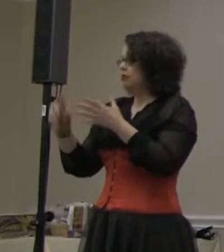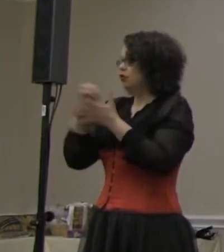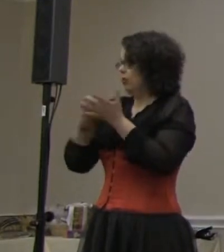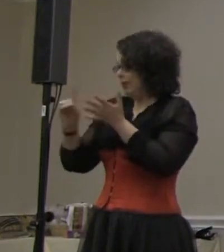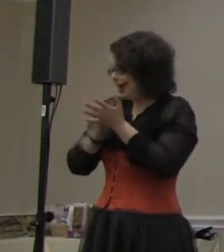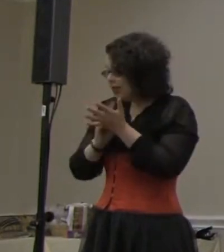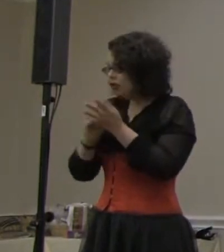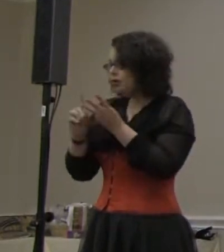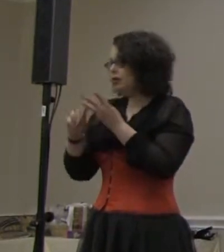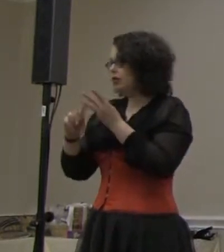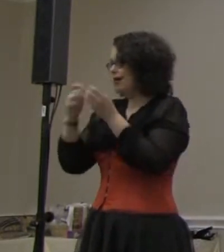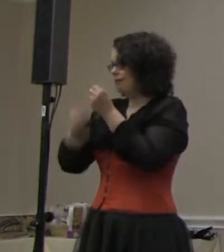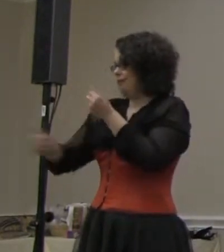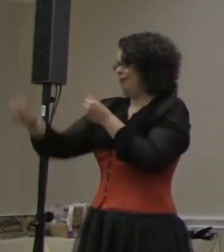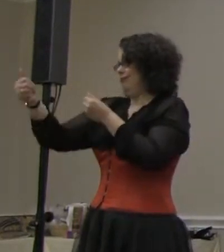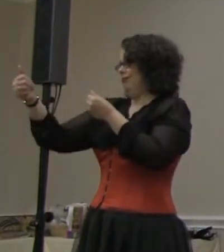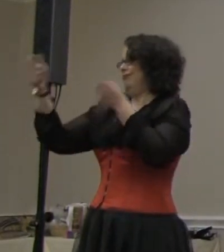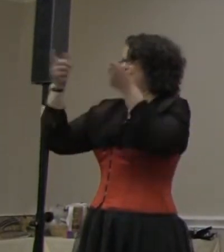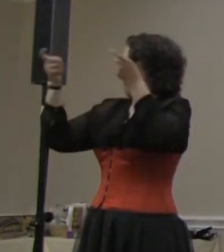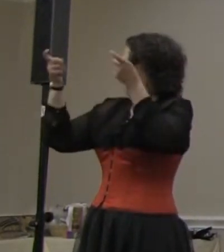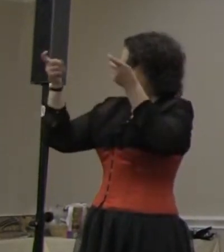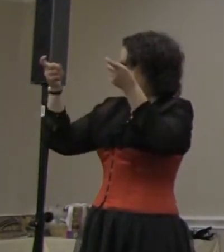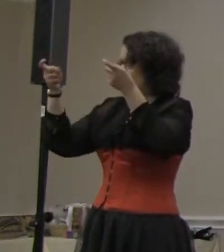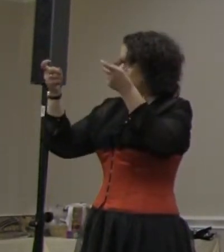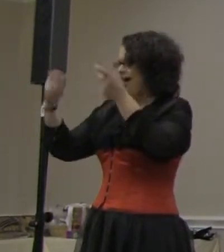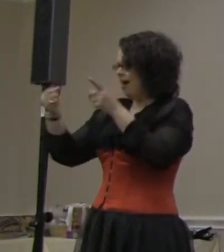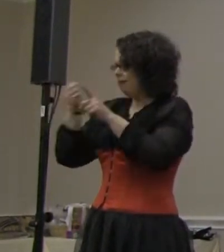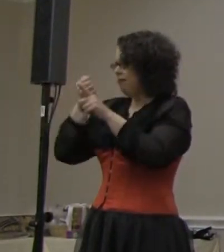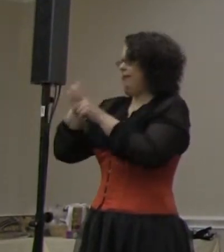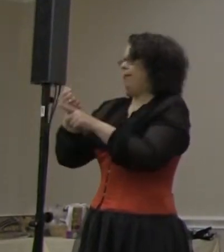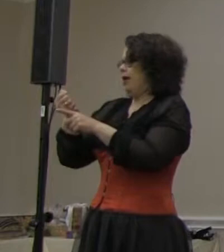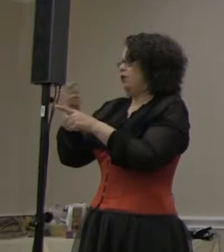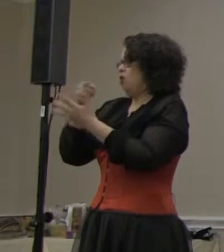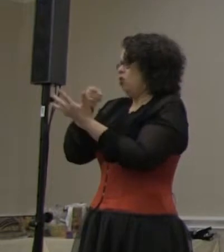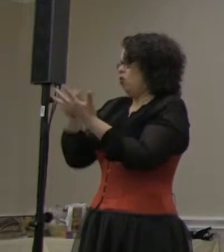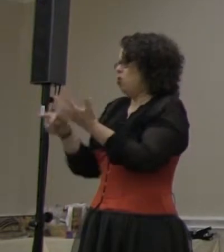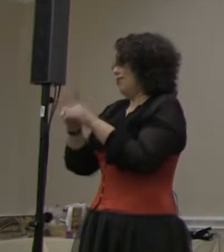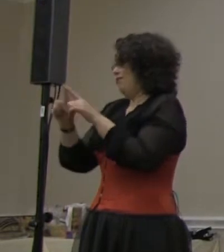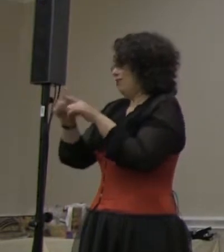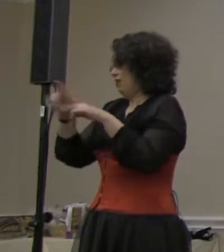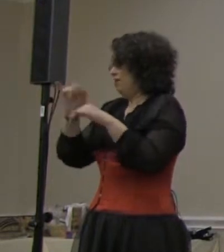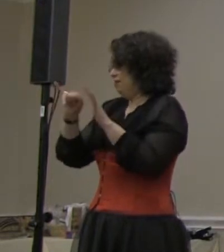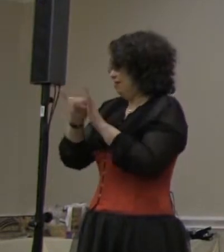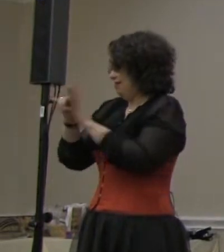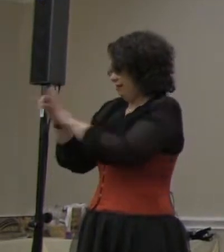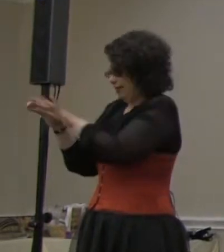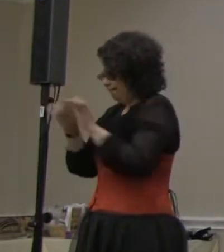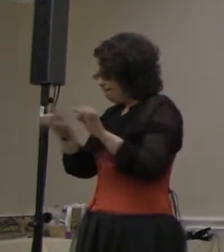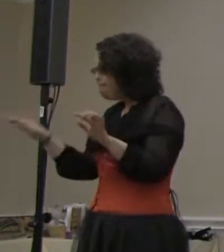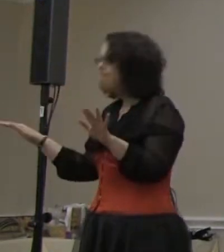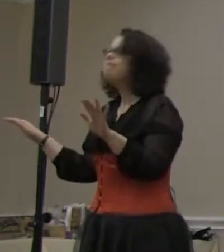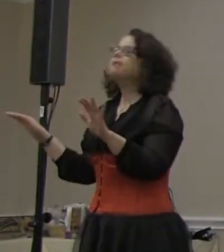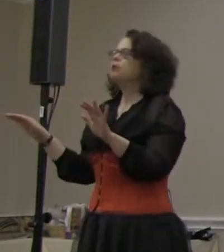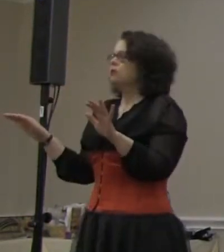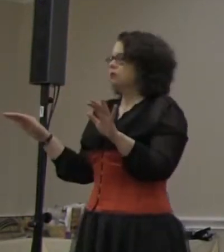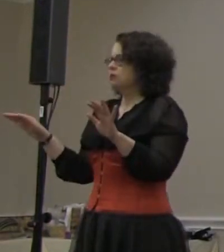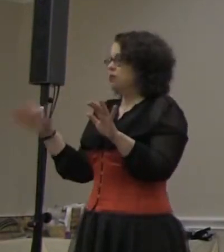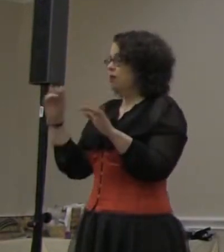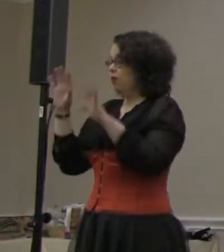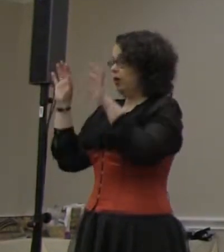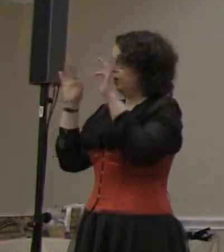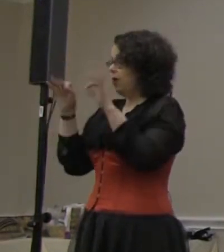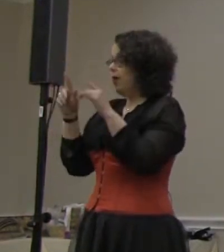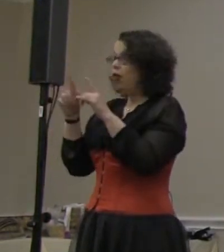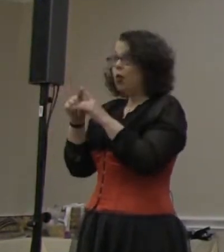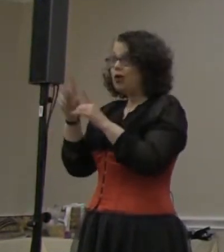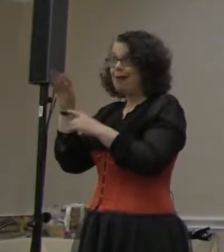discrimination, and domination which impact these identities. All right, so for those of you who got distracted by the